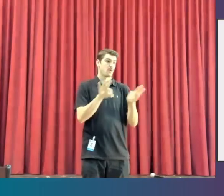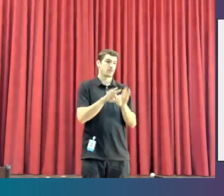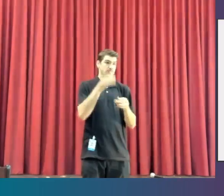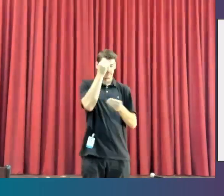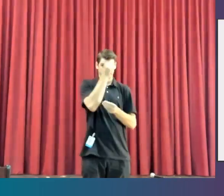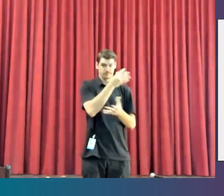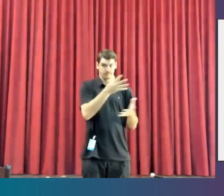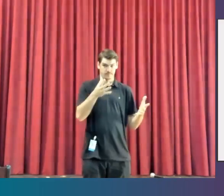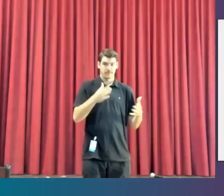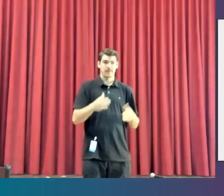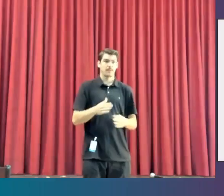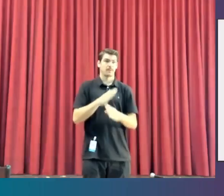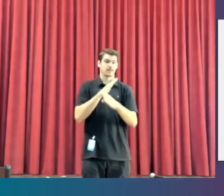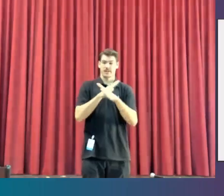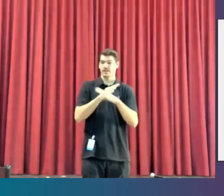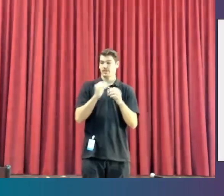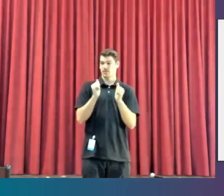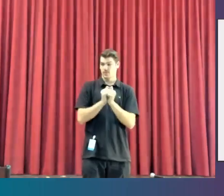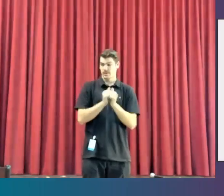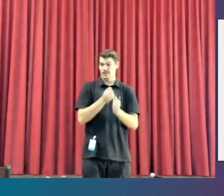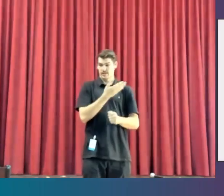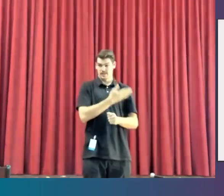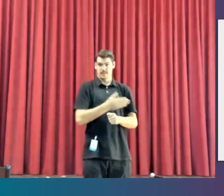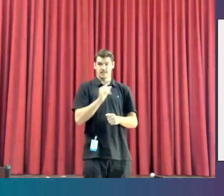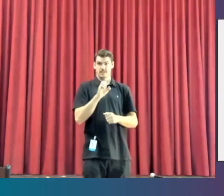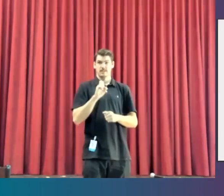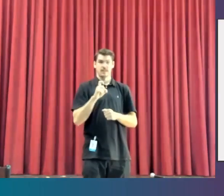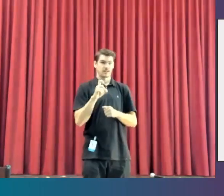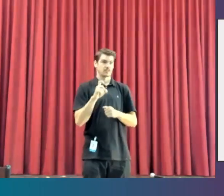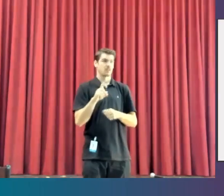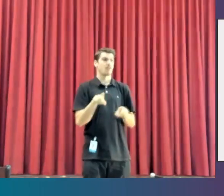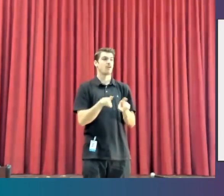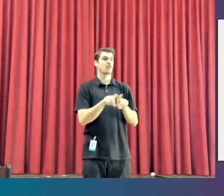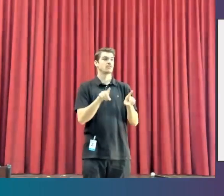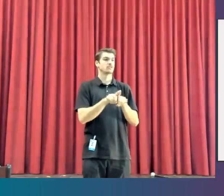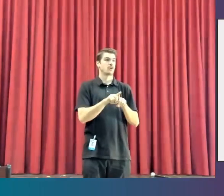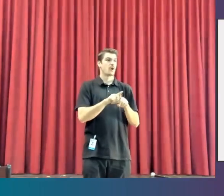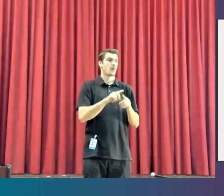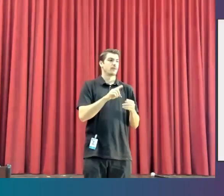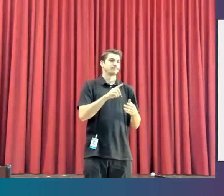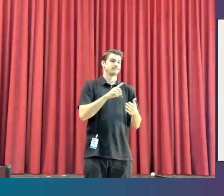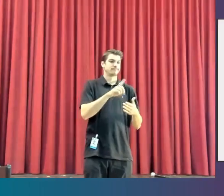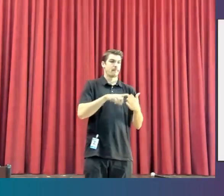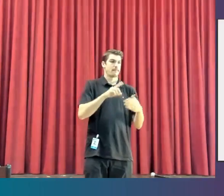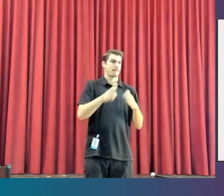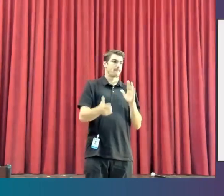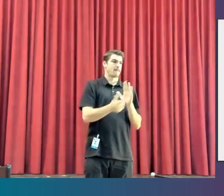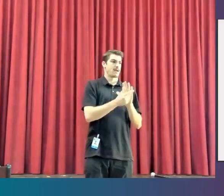the protections that we have based on sex also ban sexual harassment.